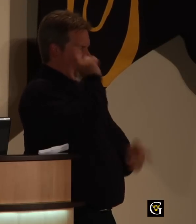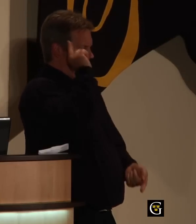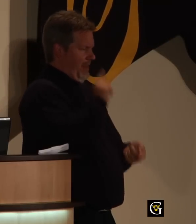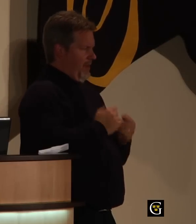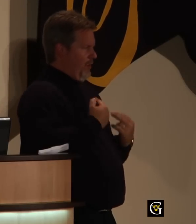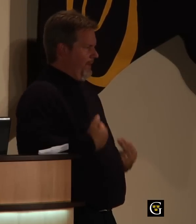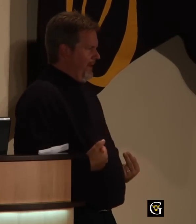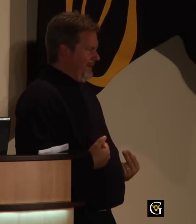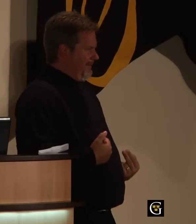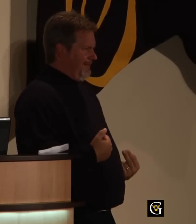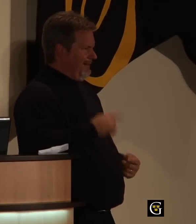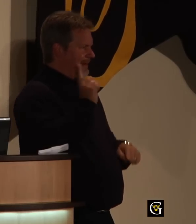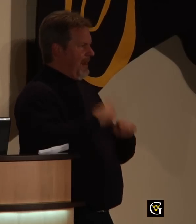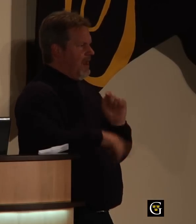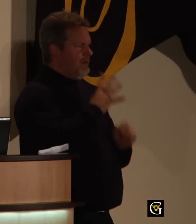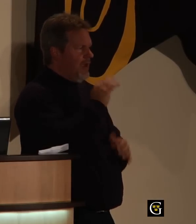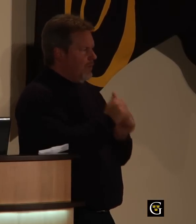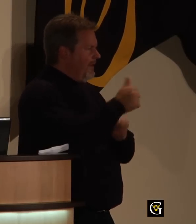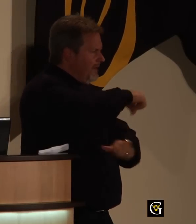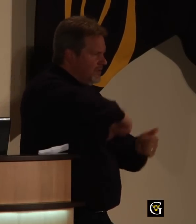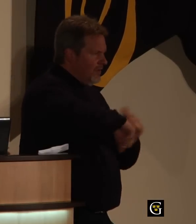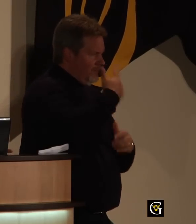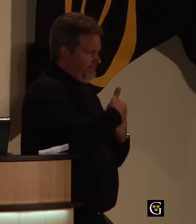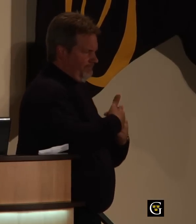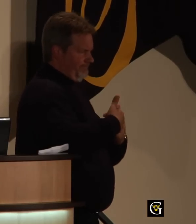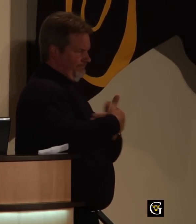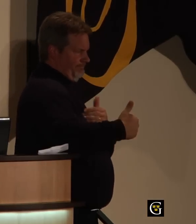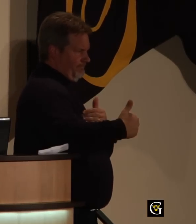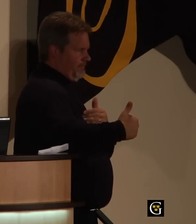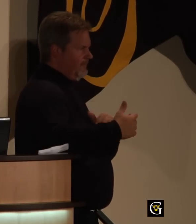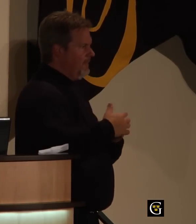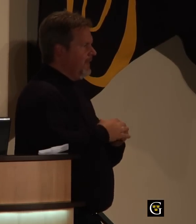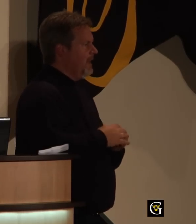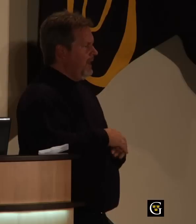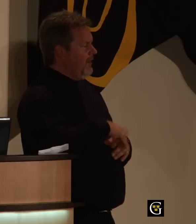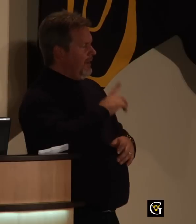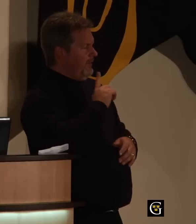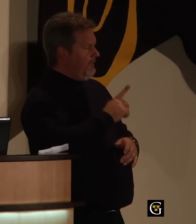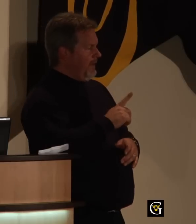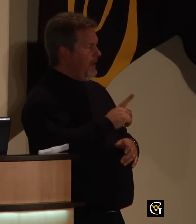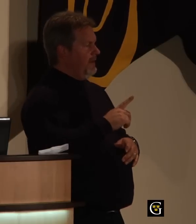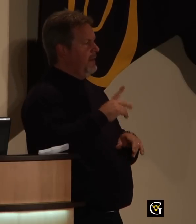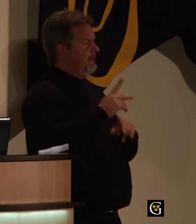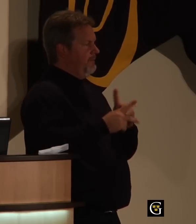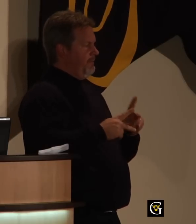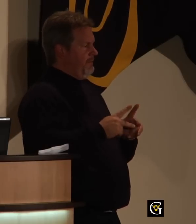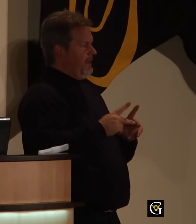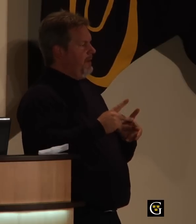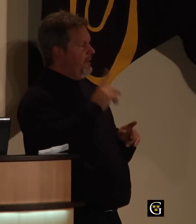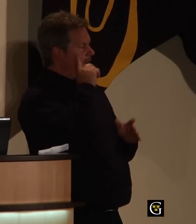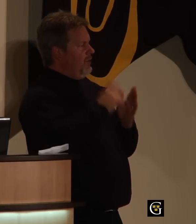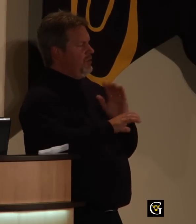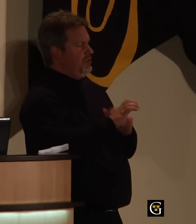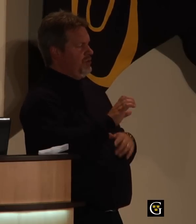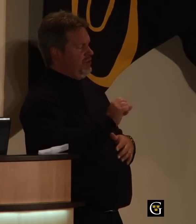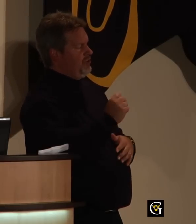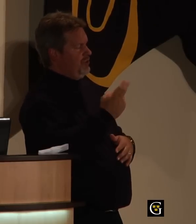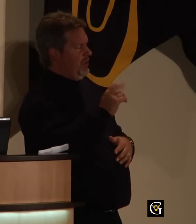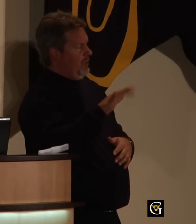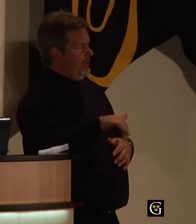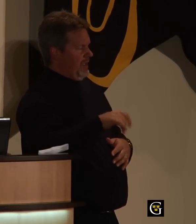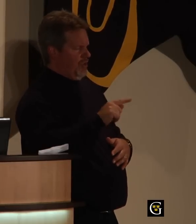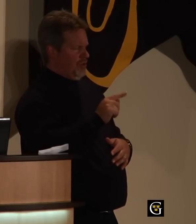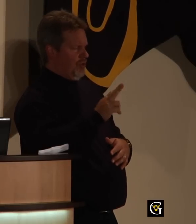willing and less able to talk to each other. And in fact, if you read books like Sherry Turkle's recent book, titled Escape from the